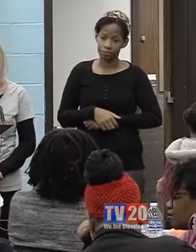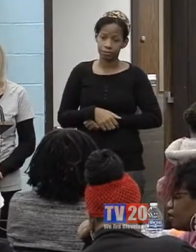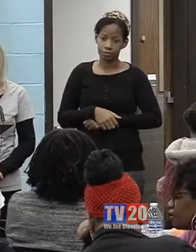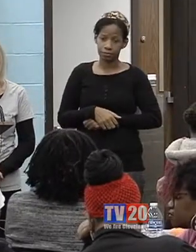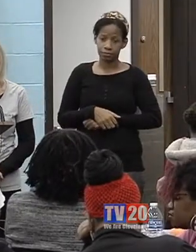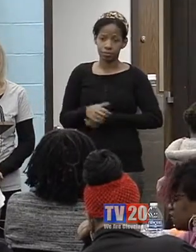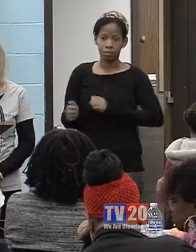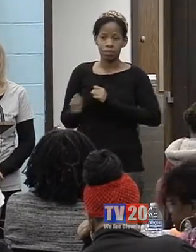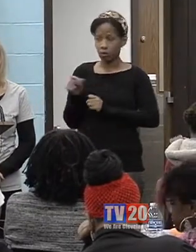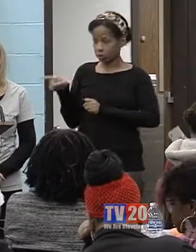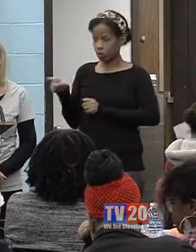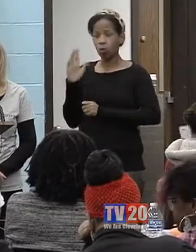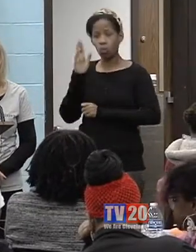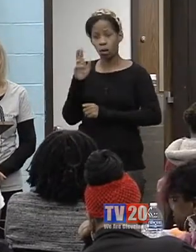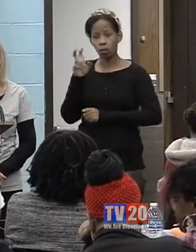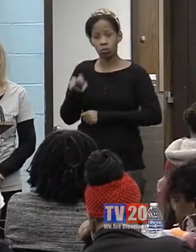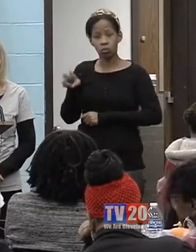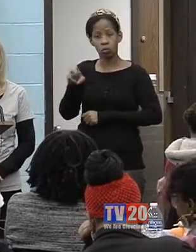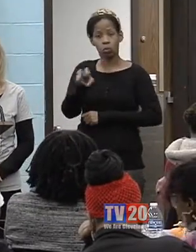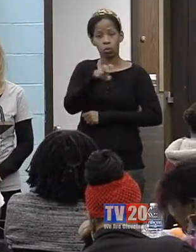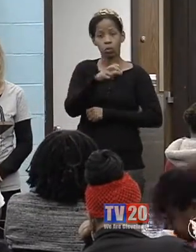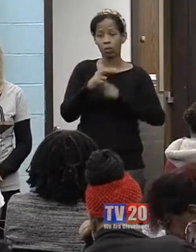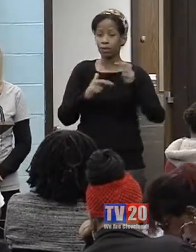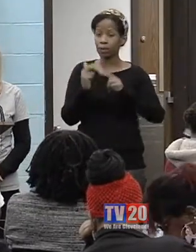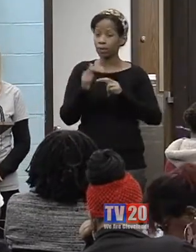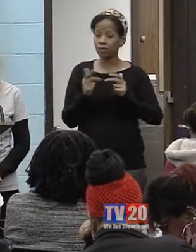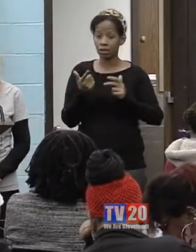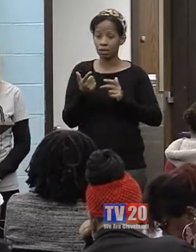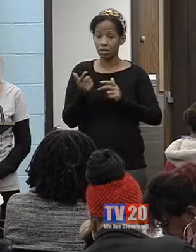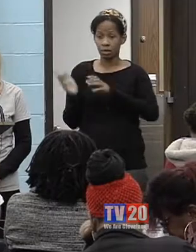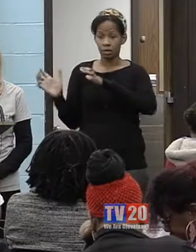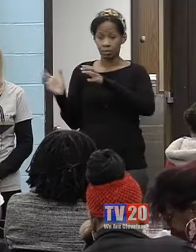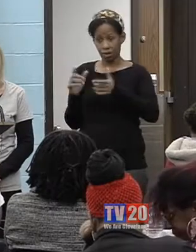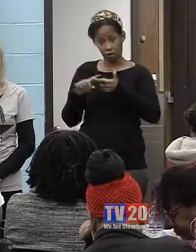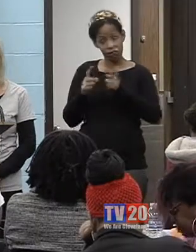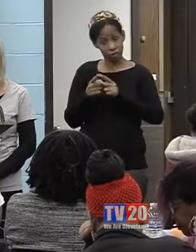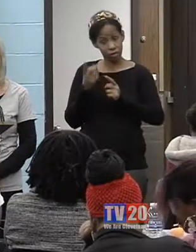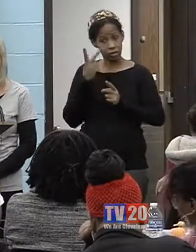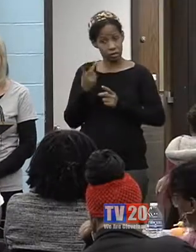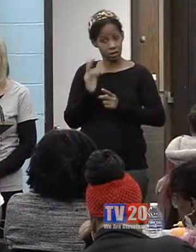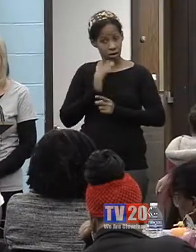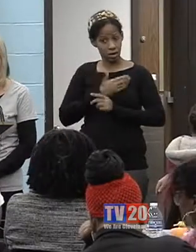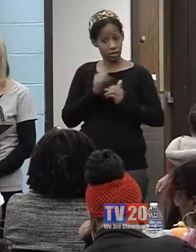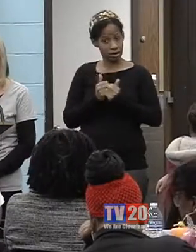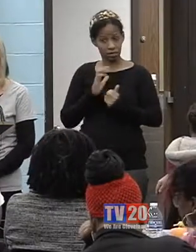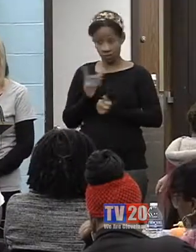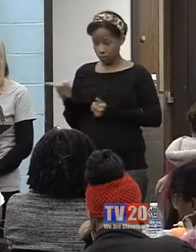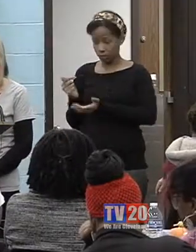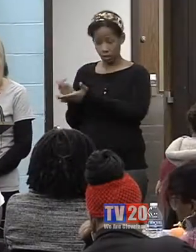gives most of the tours. So we'll be glad to give you a tour at our agency. Yep. So just give us a call.